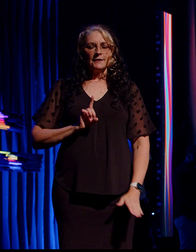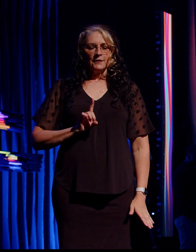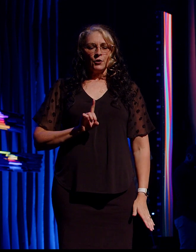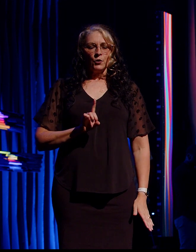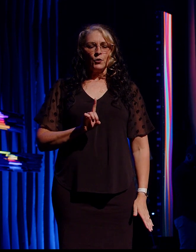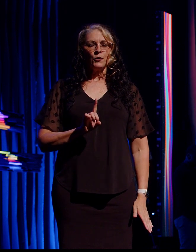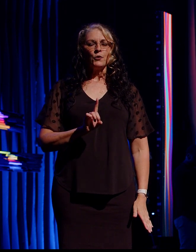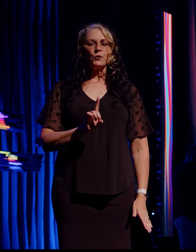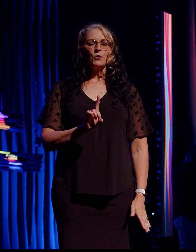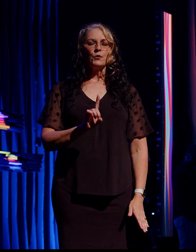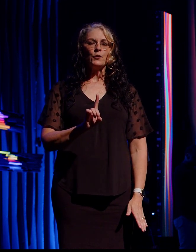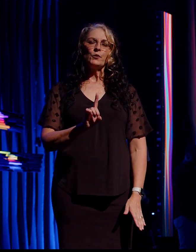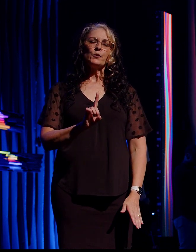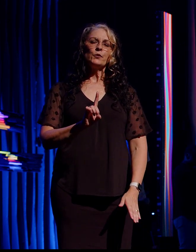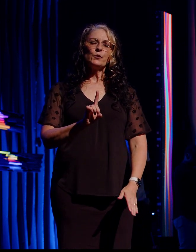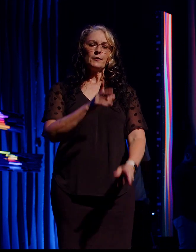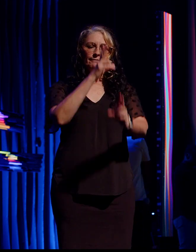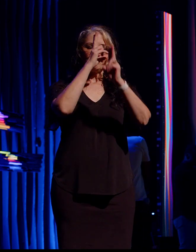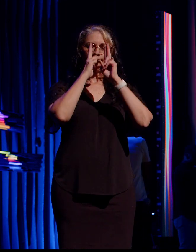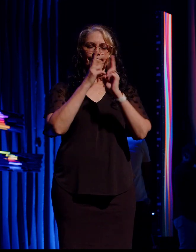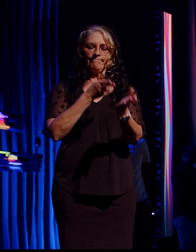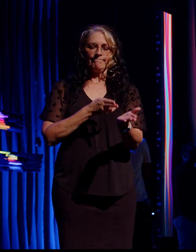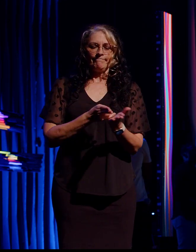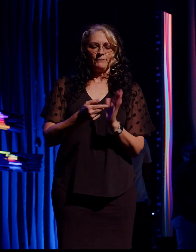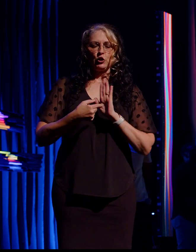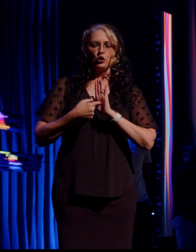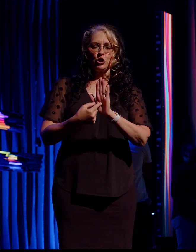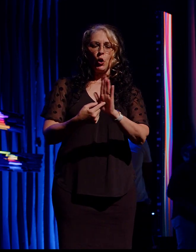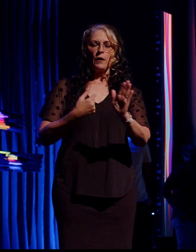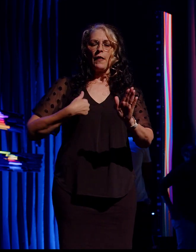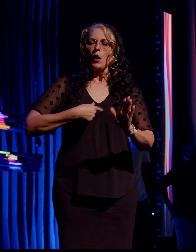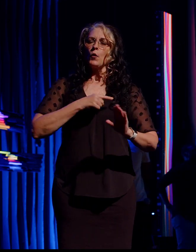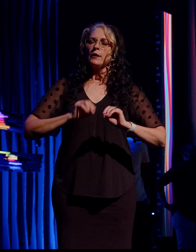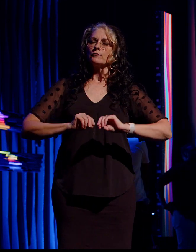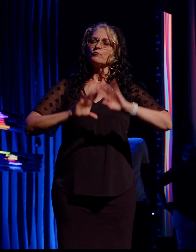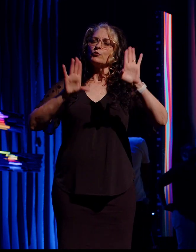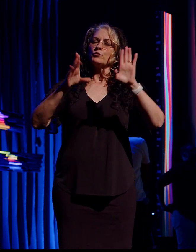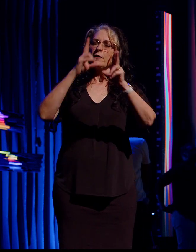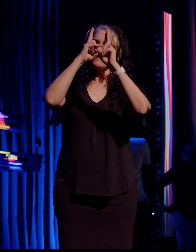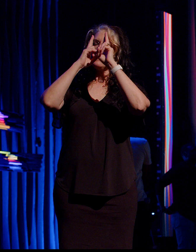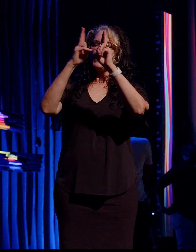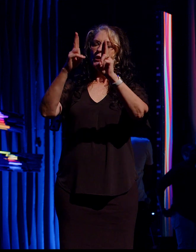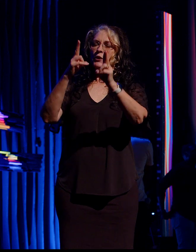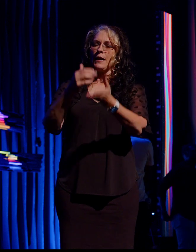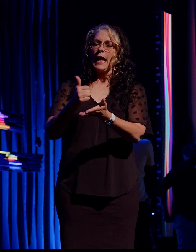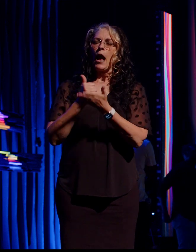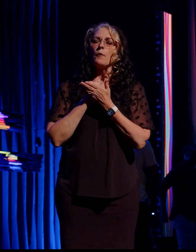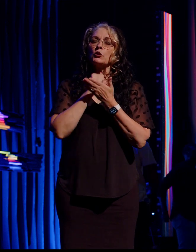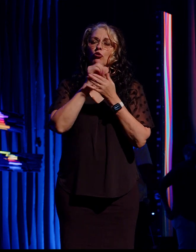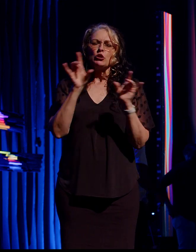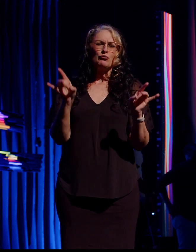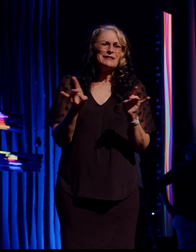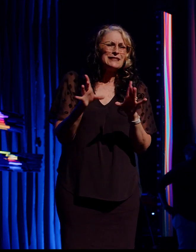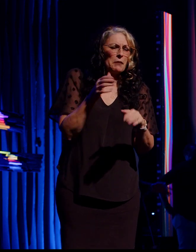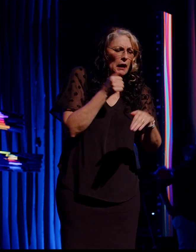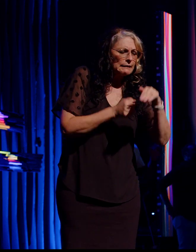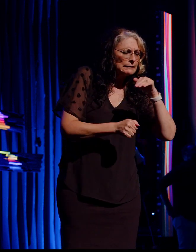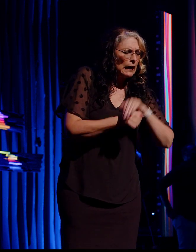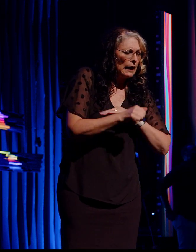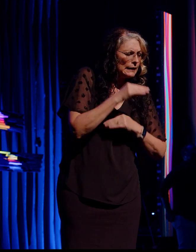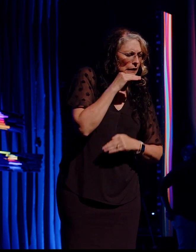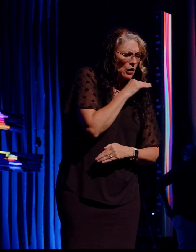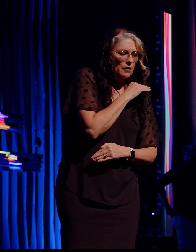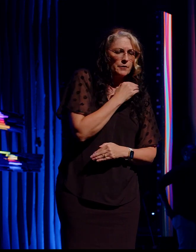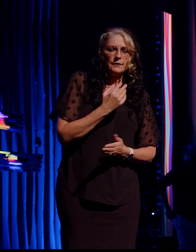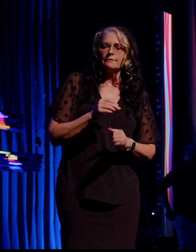in righteousness and integrity, showing that we fear you, and help us not to despise you and do things that are